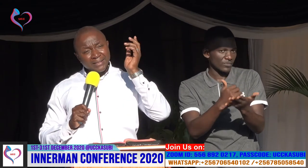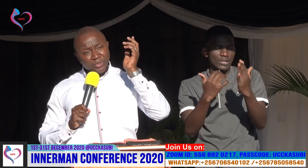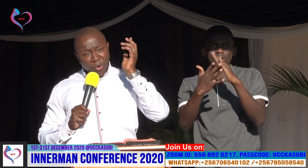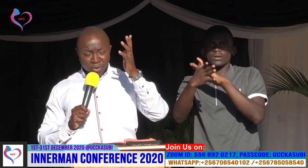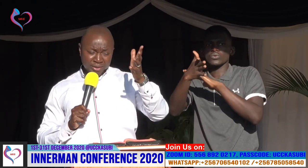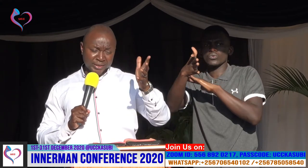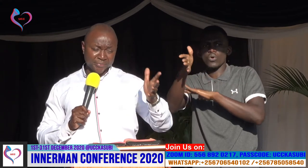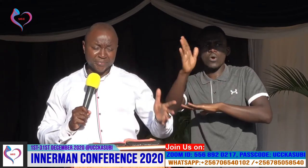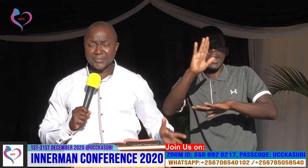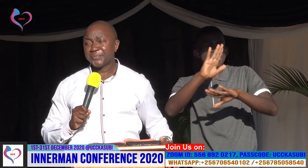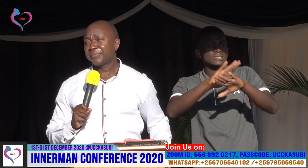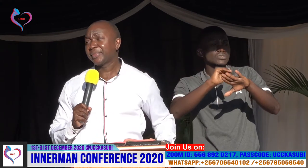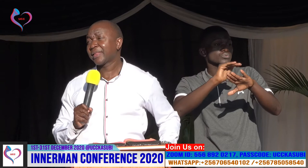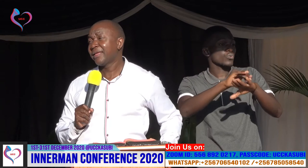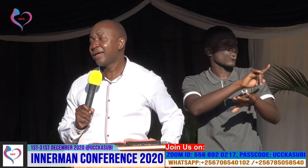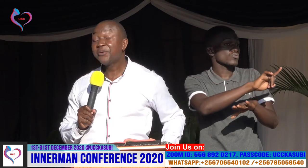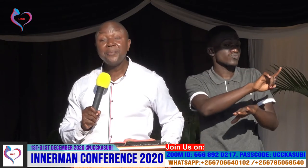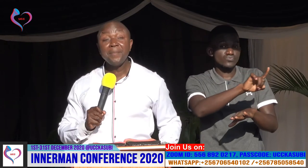God has called them.